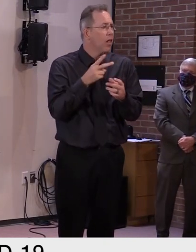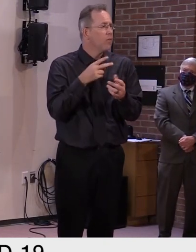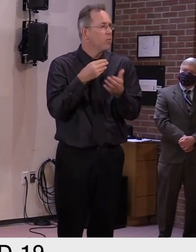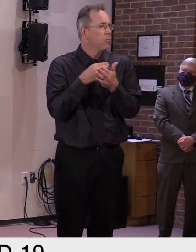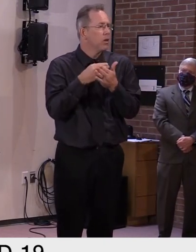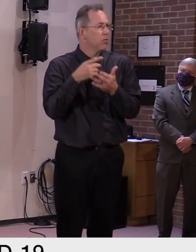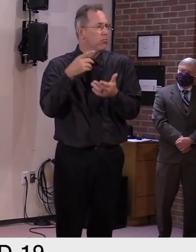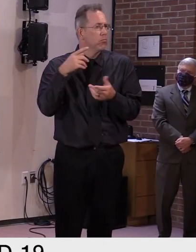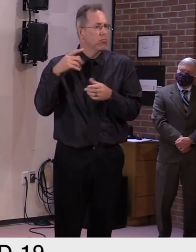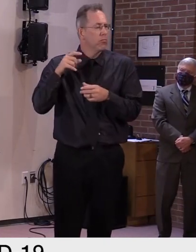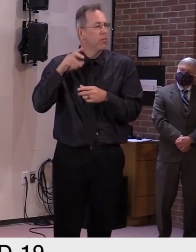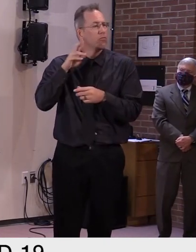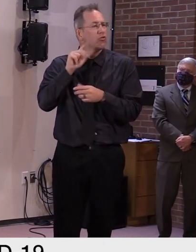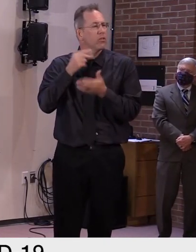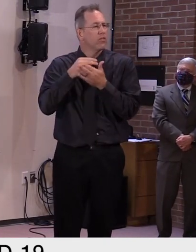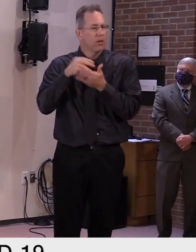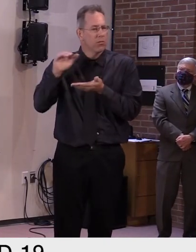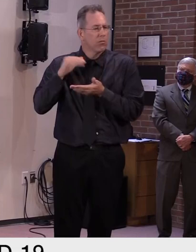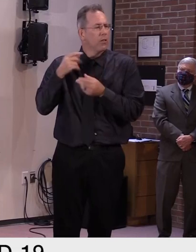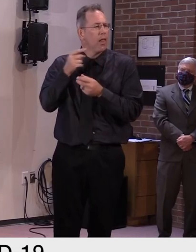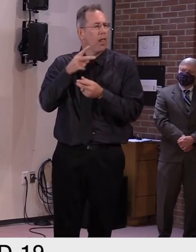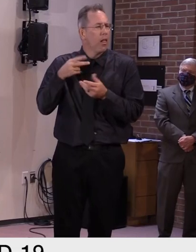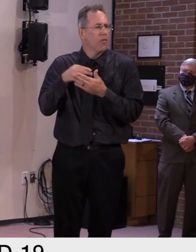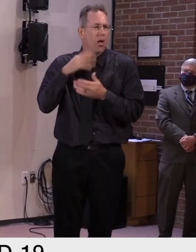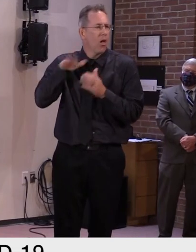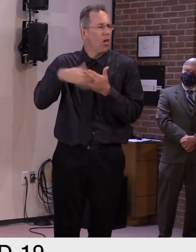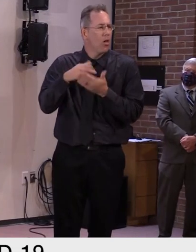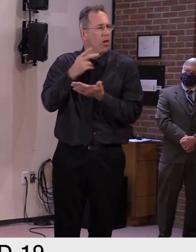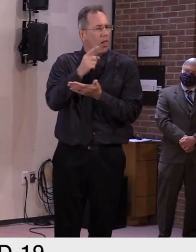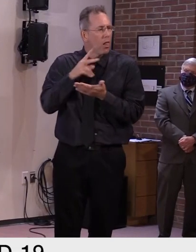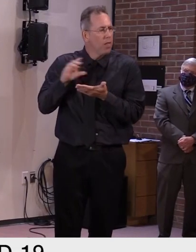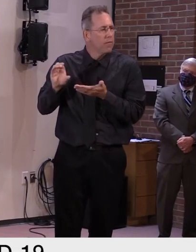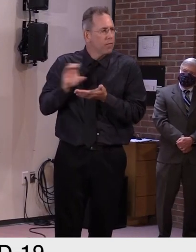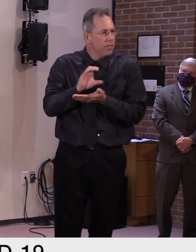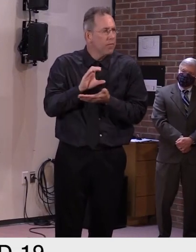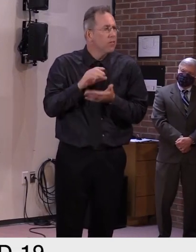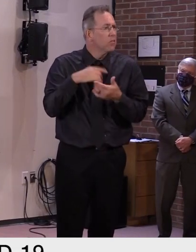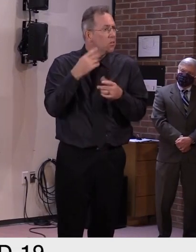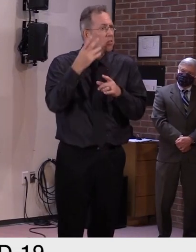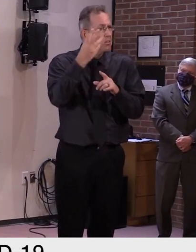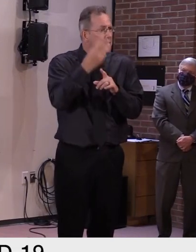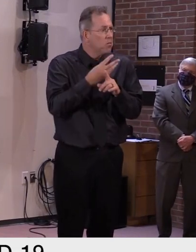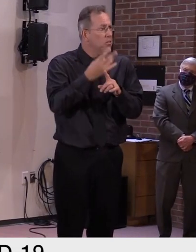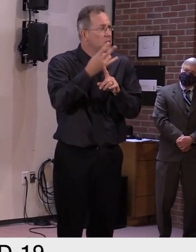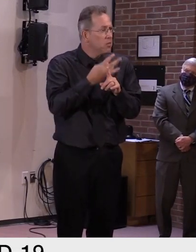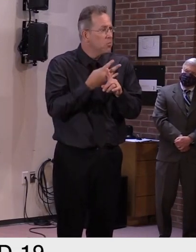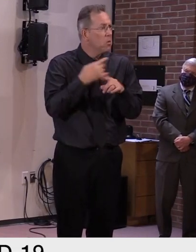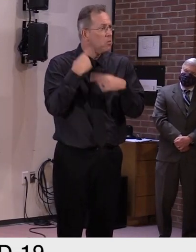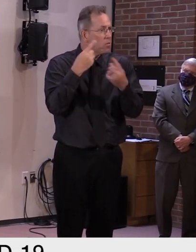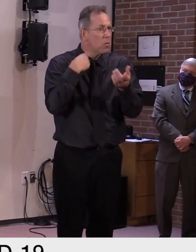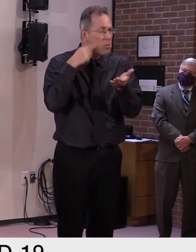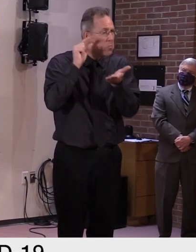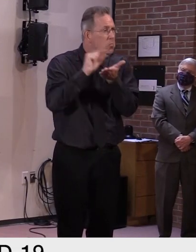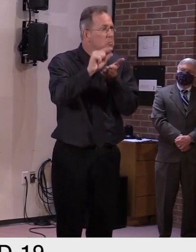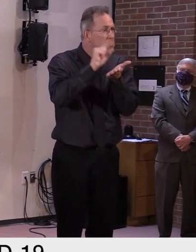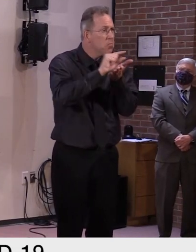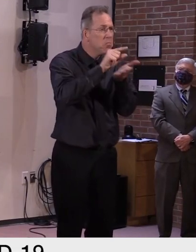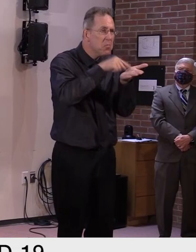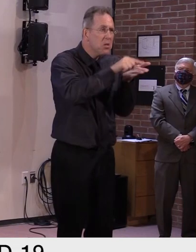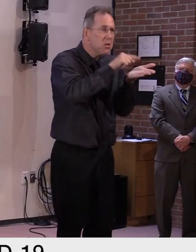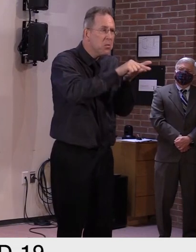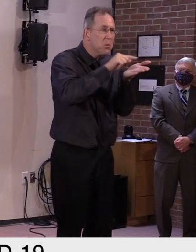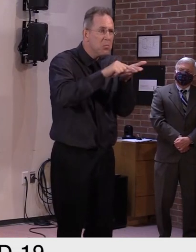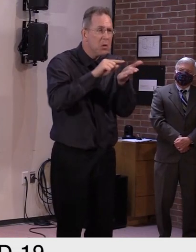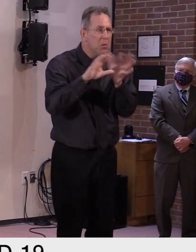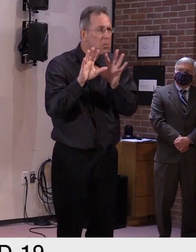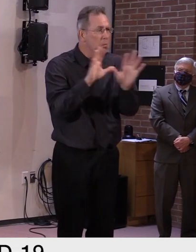another 6 or 7 months without a problem. But I believe that we'll have, you know, a vaccine in place. We'll be